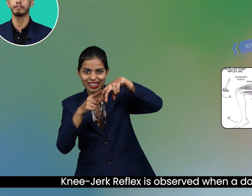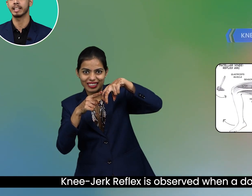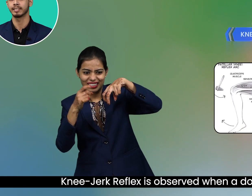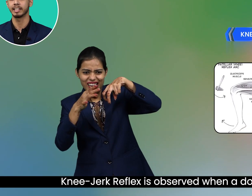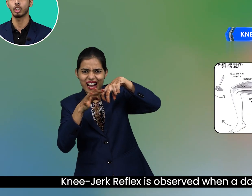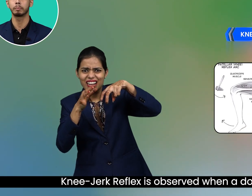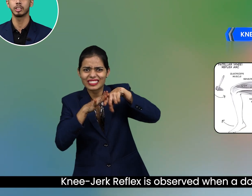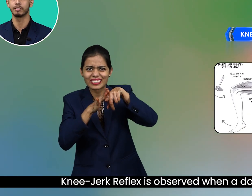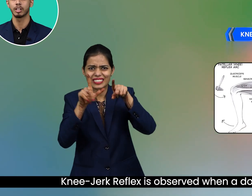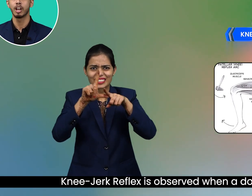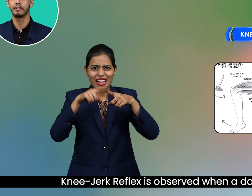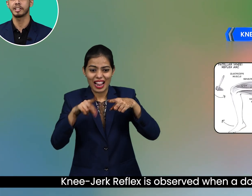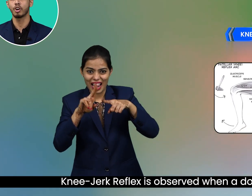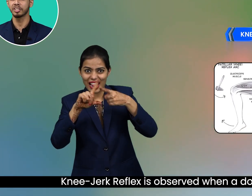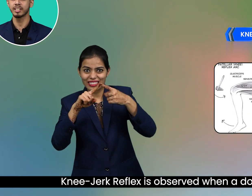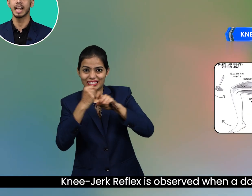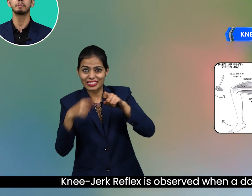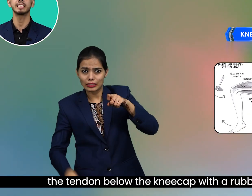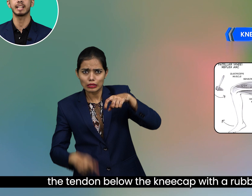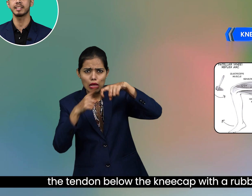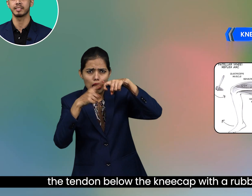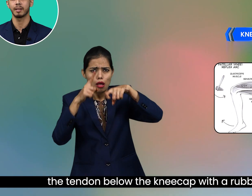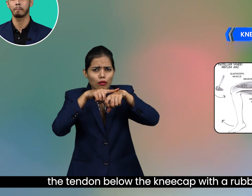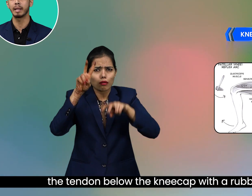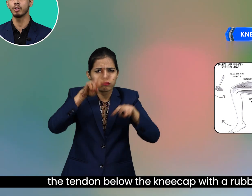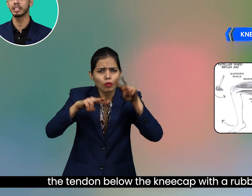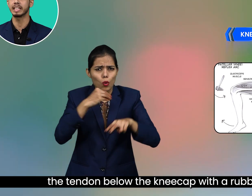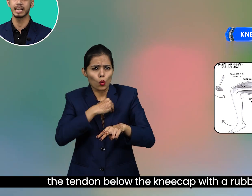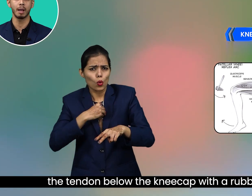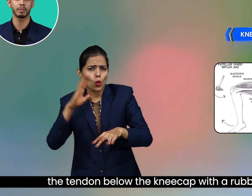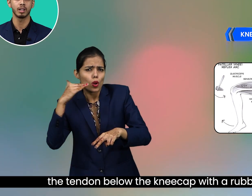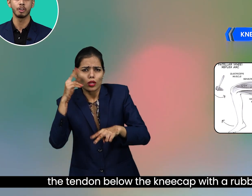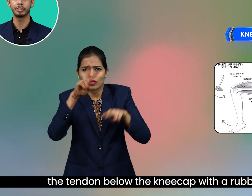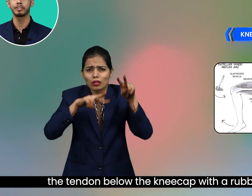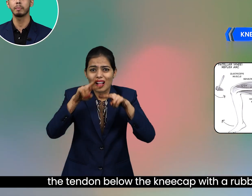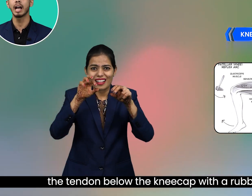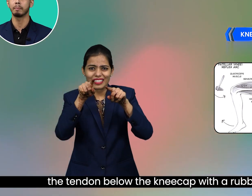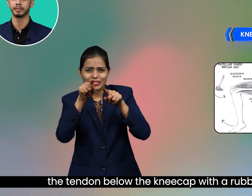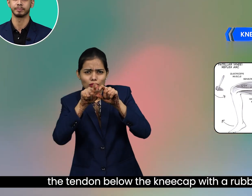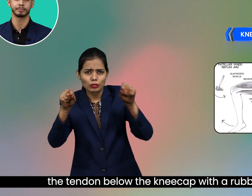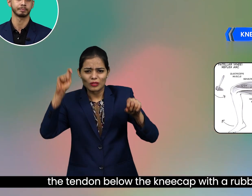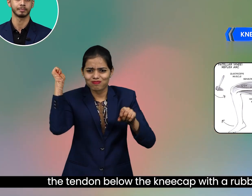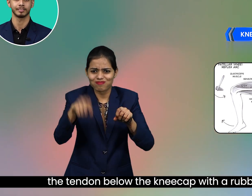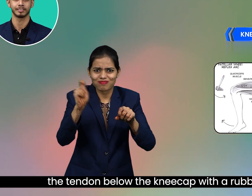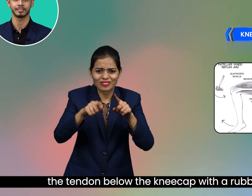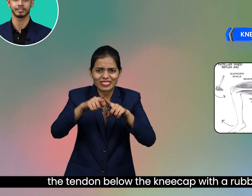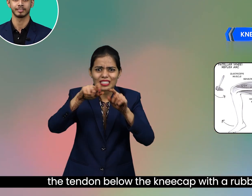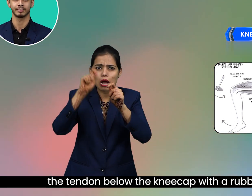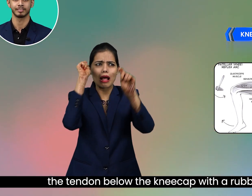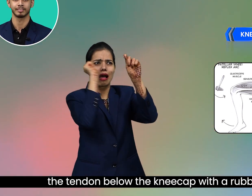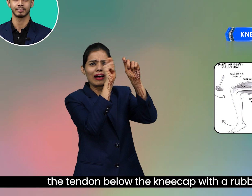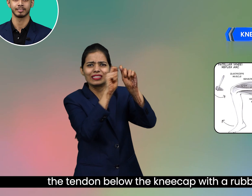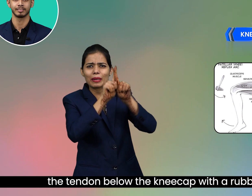Knee-jerk reflex is observed when a doctor taps the tendon below the kneecap with a rubber hammer.